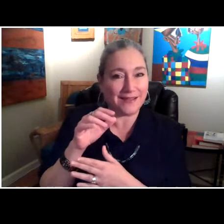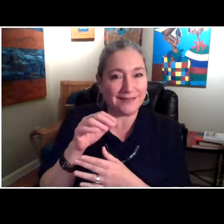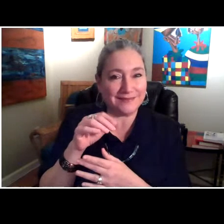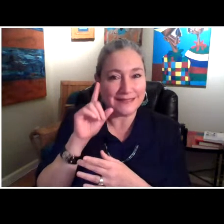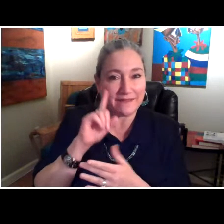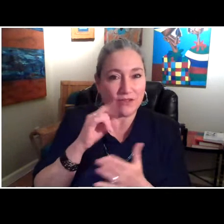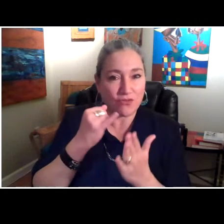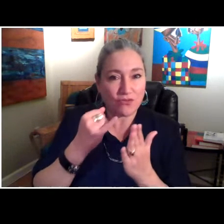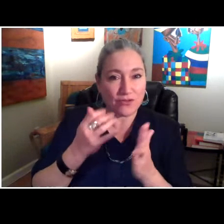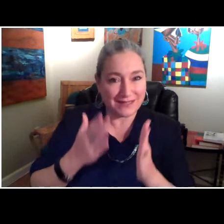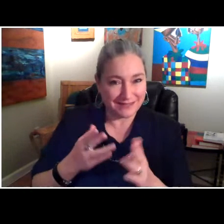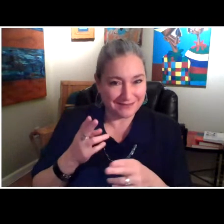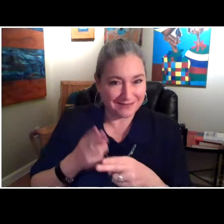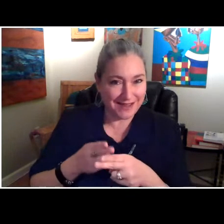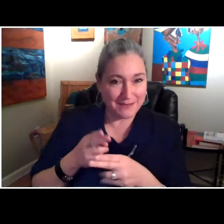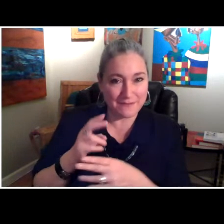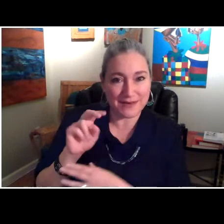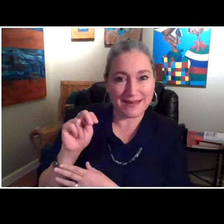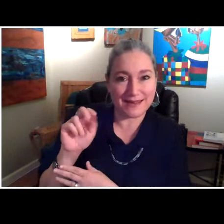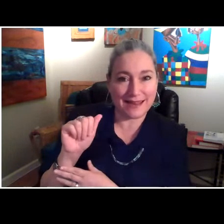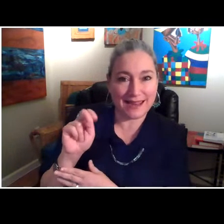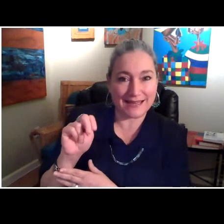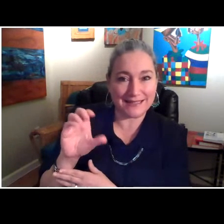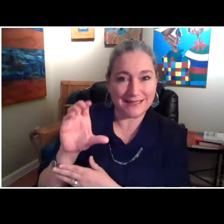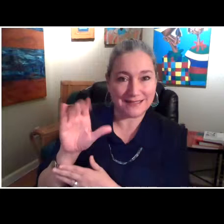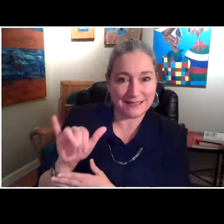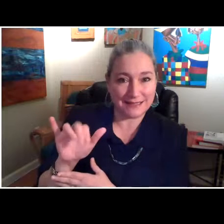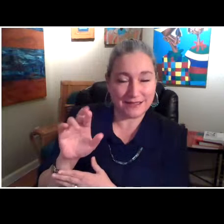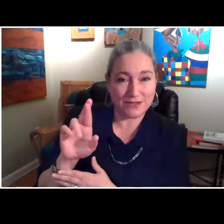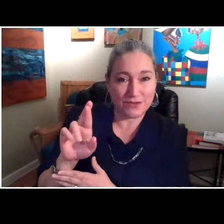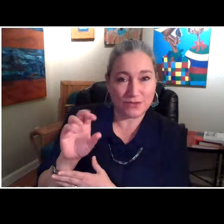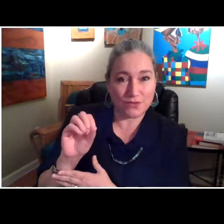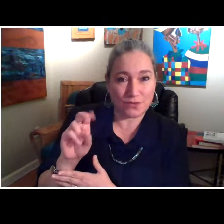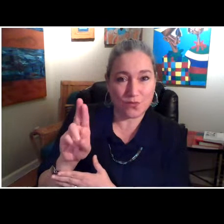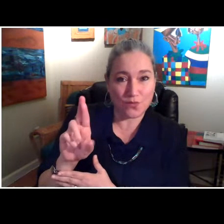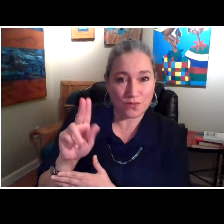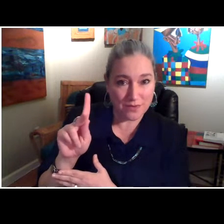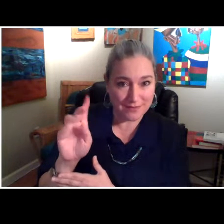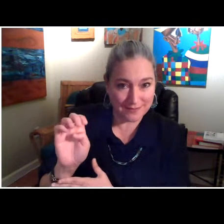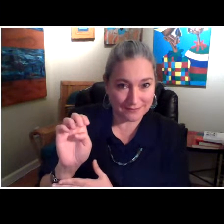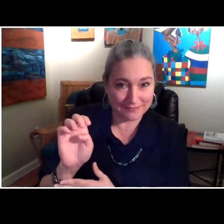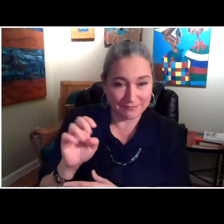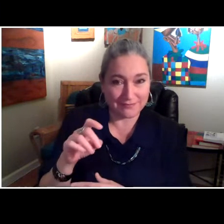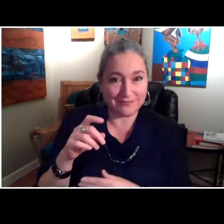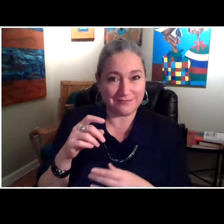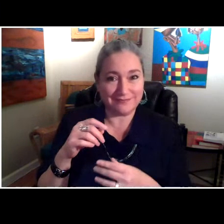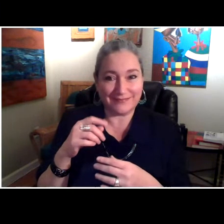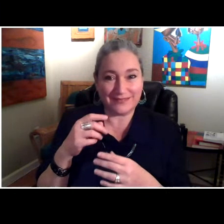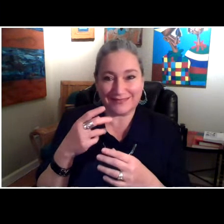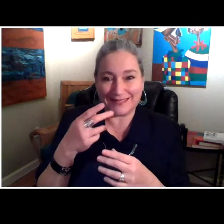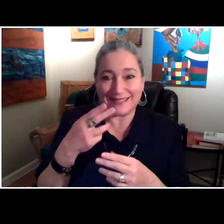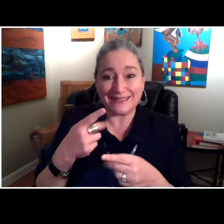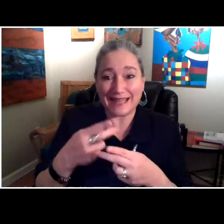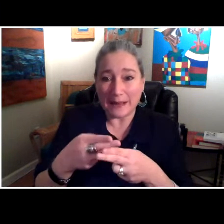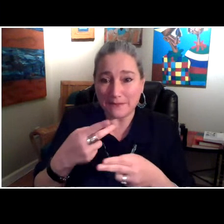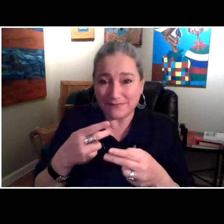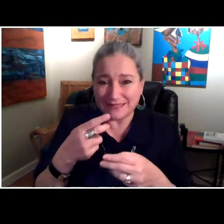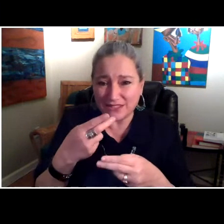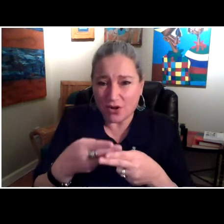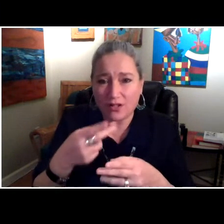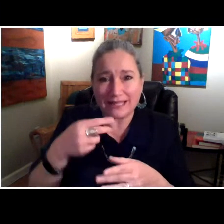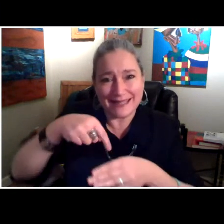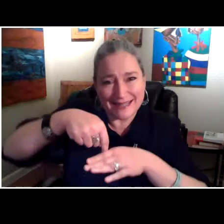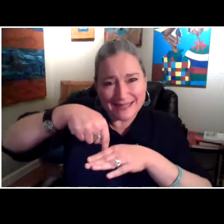and paintings that were developed by deaf artists. And in particular, I looked at art